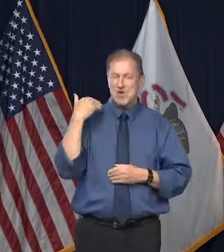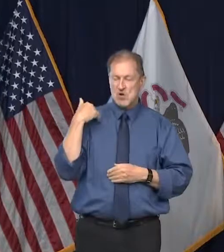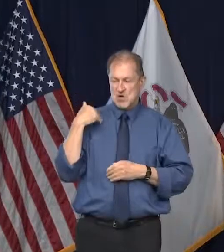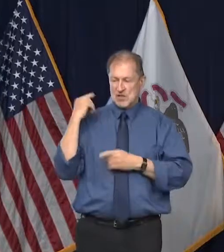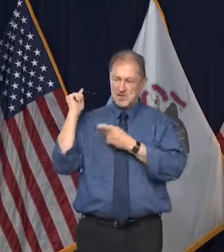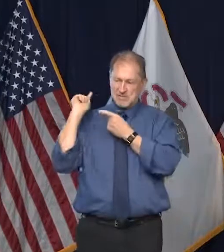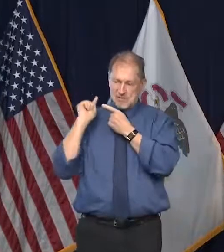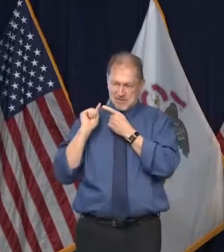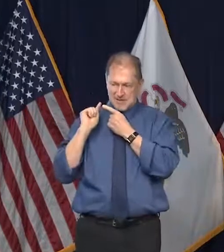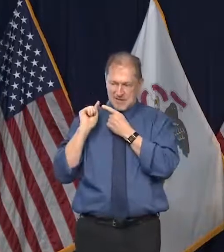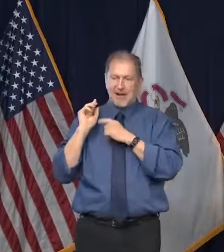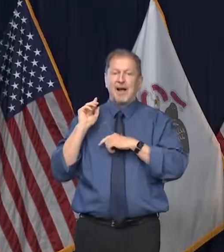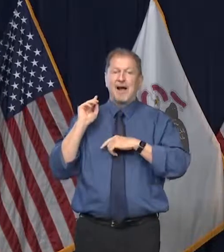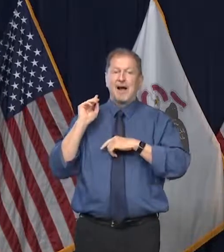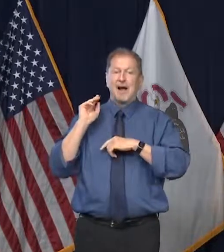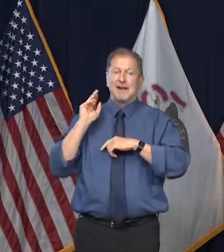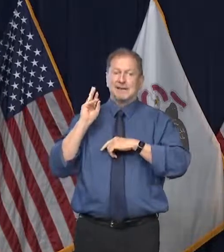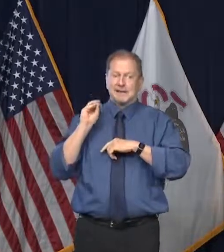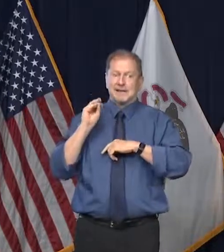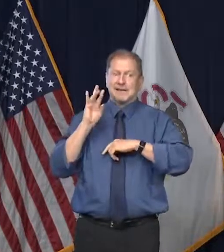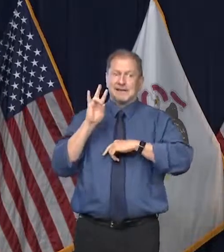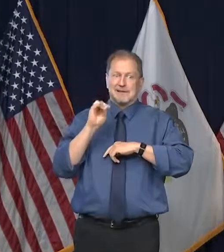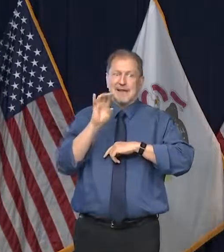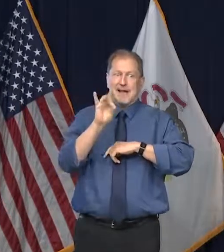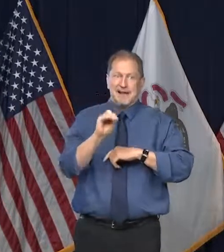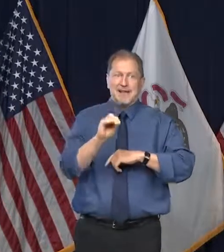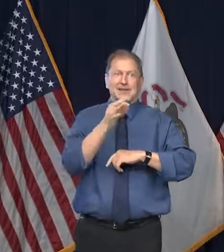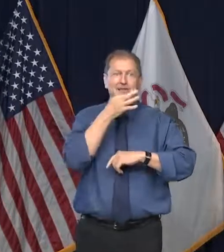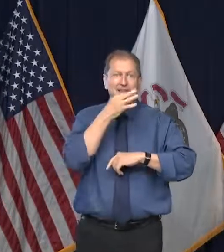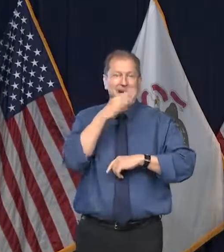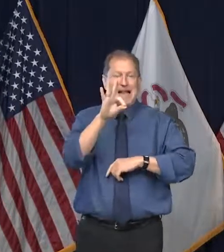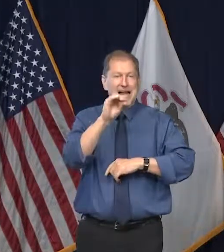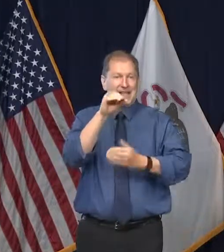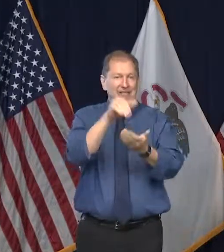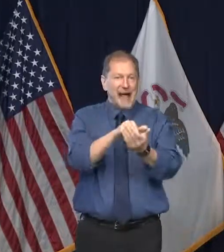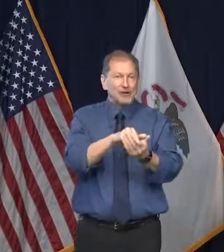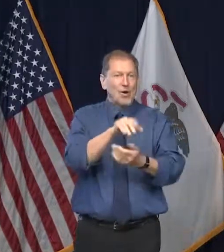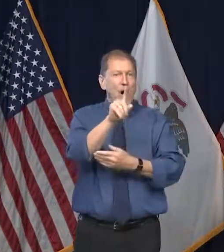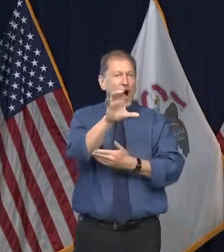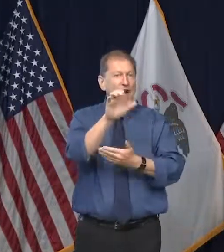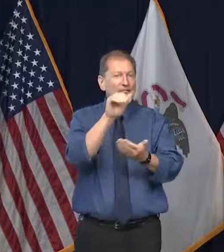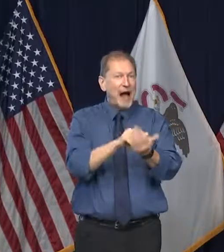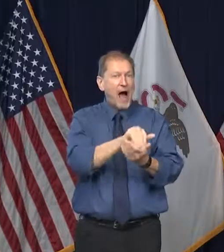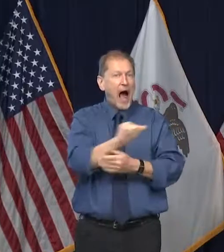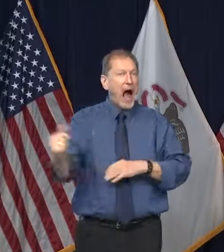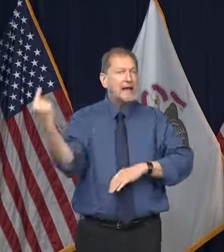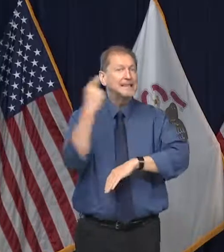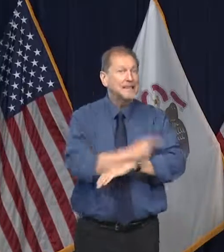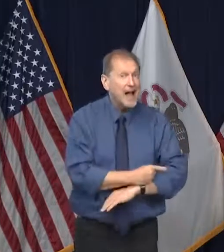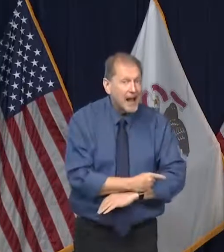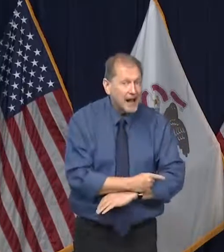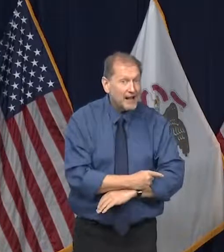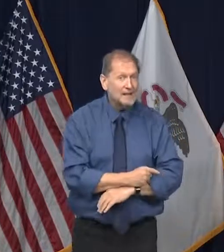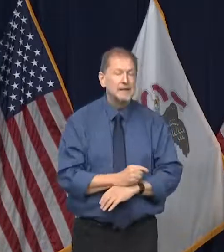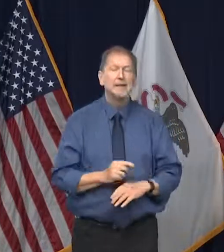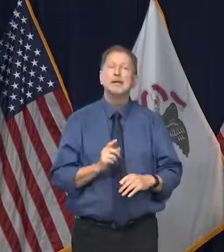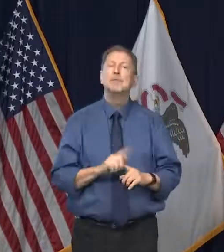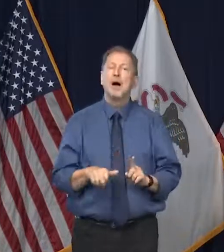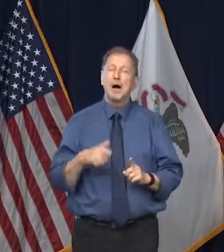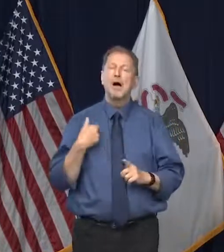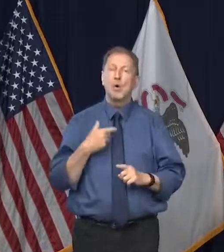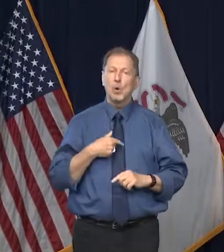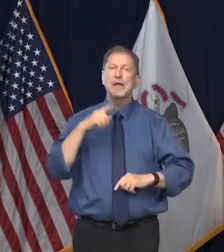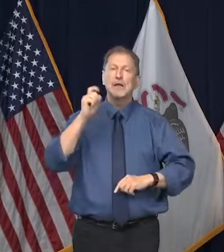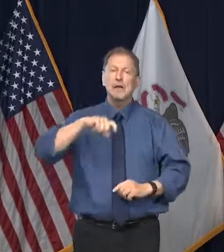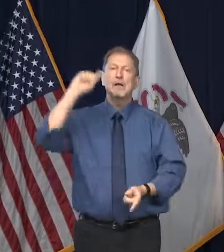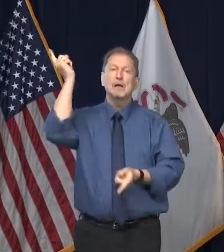thousand, 70,000, 80,000. We're heading toward 90, 100,000. It won't be enough until we can start to get the